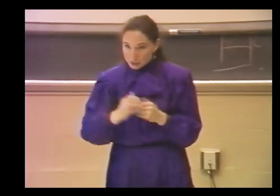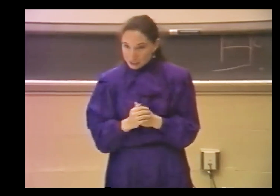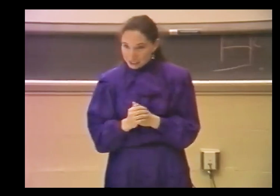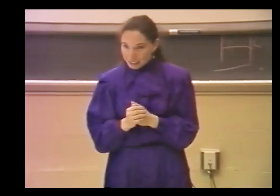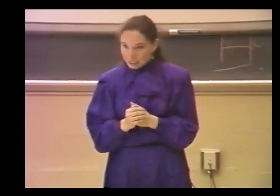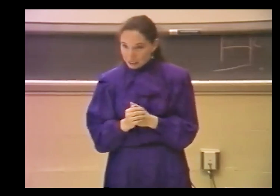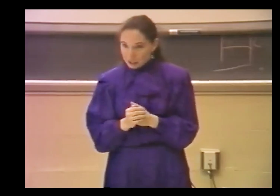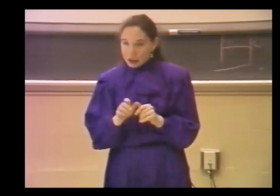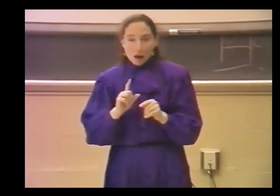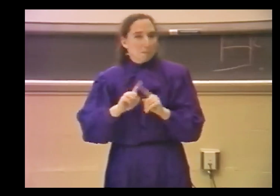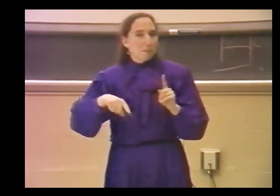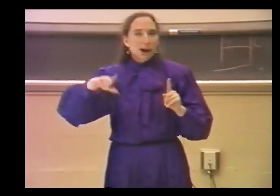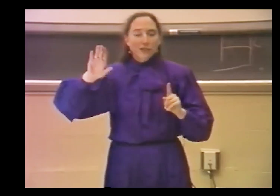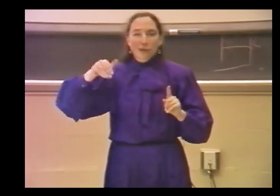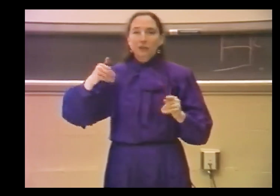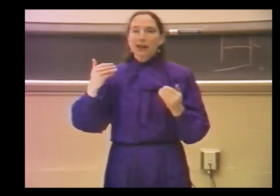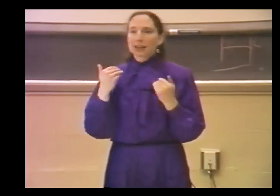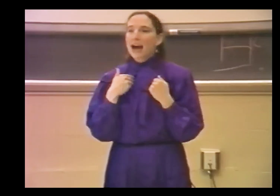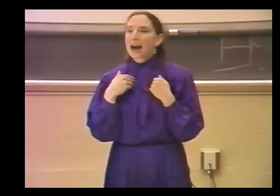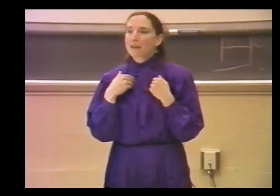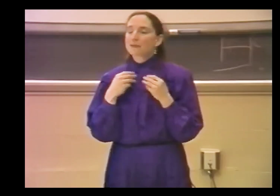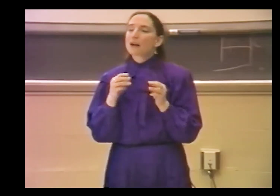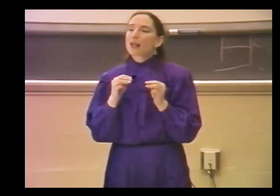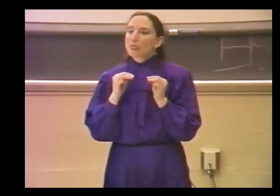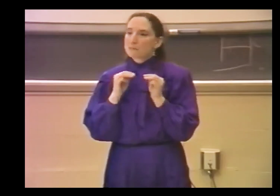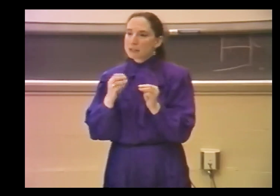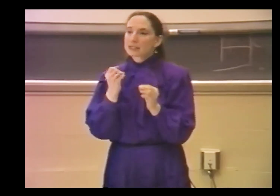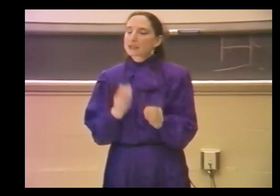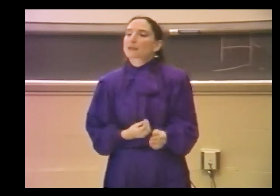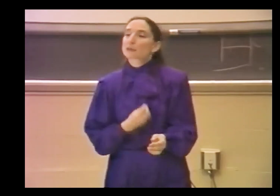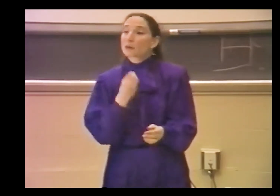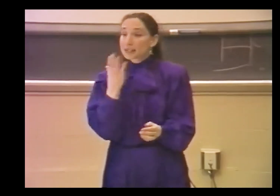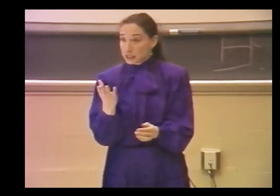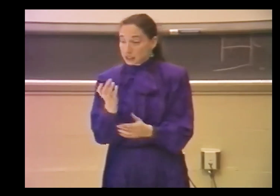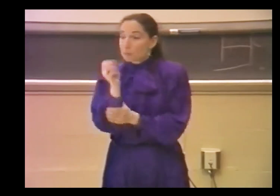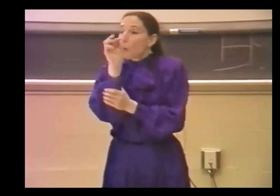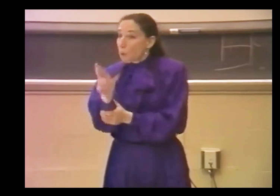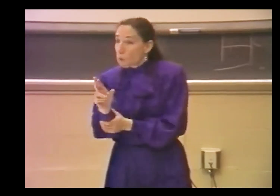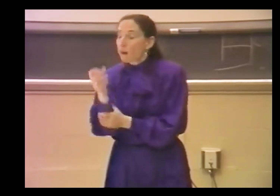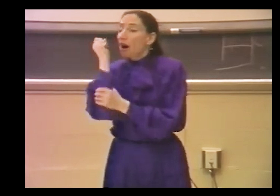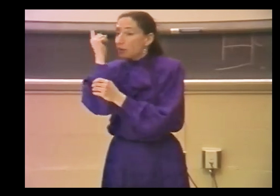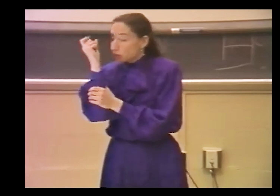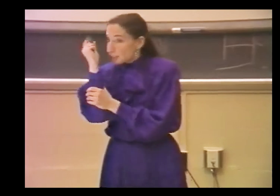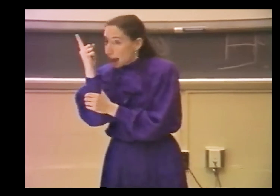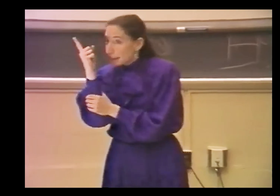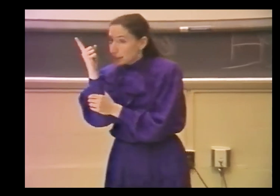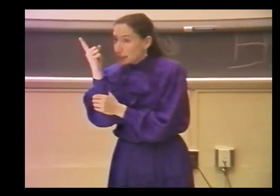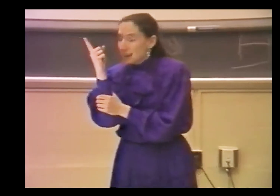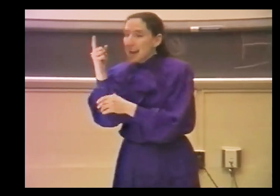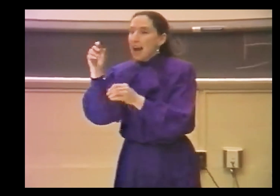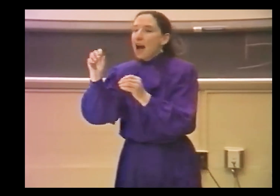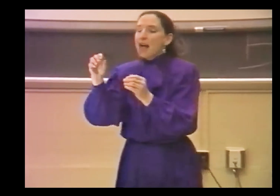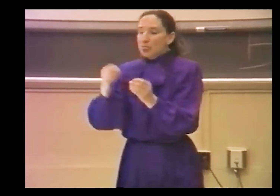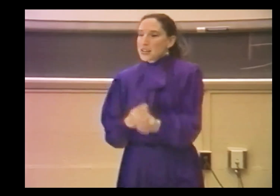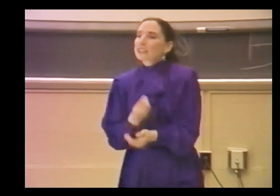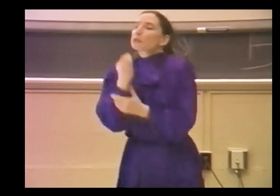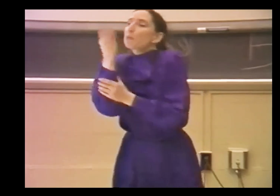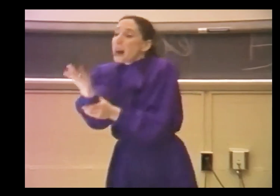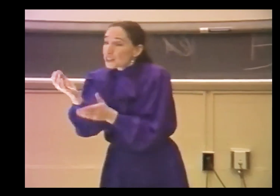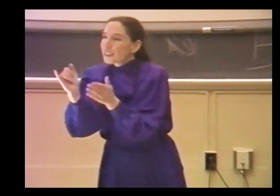concepts but don't yet have the means of expressing them or understanding the expression of